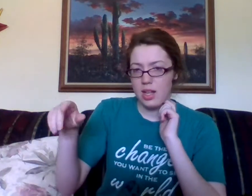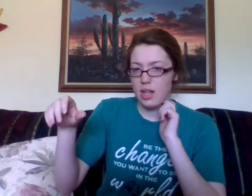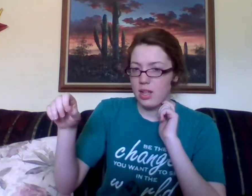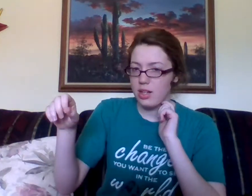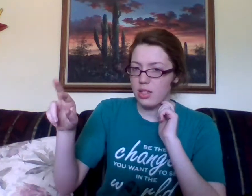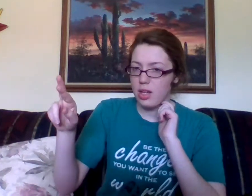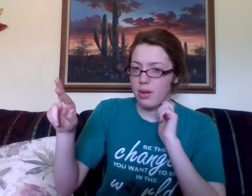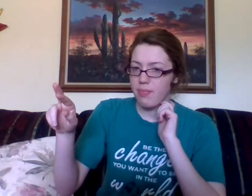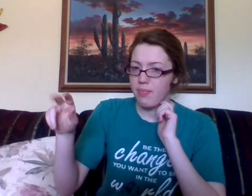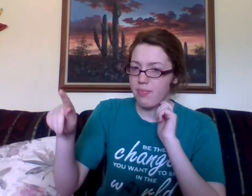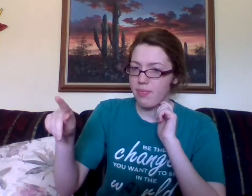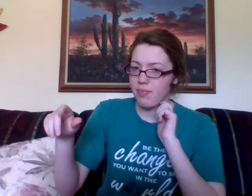there's a